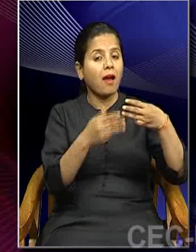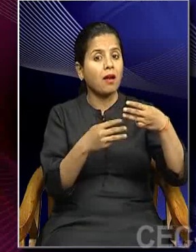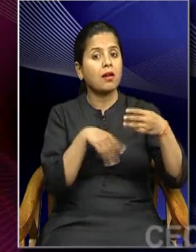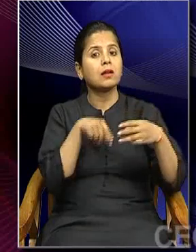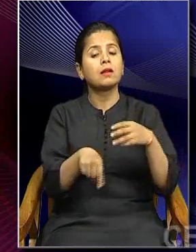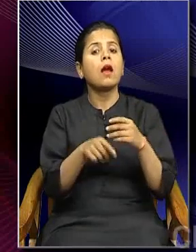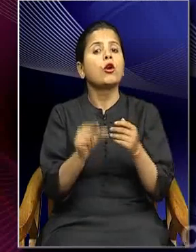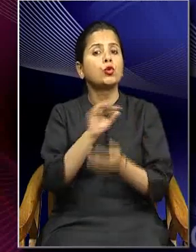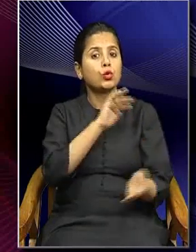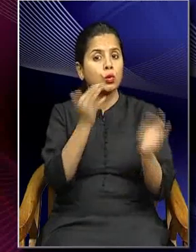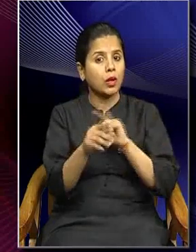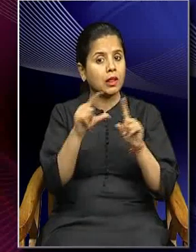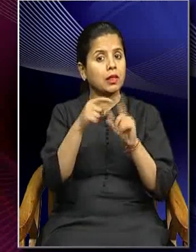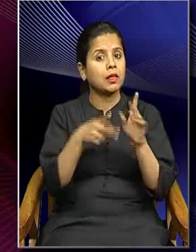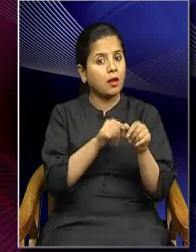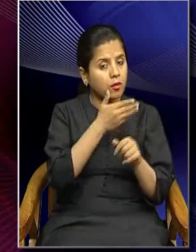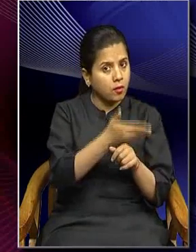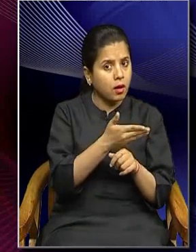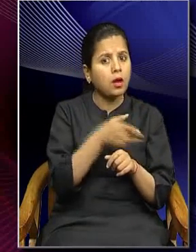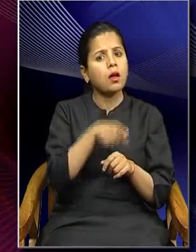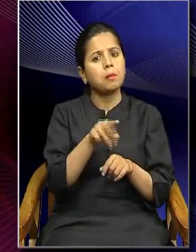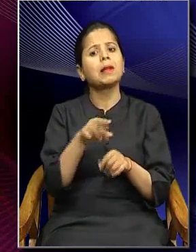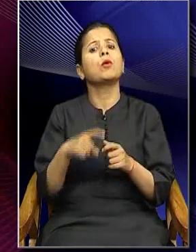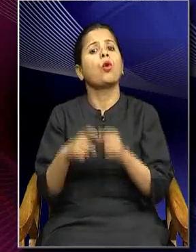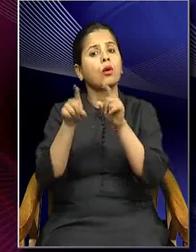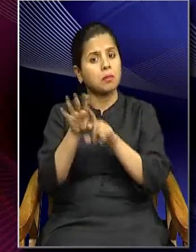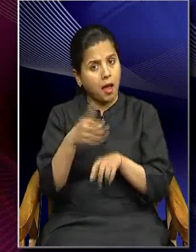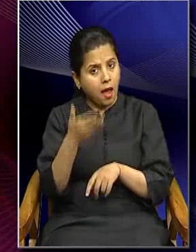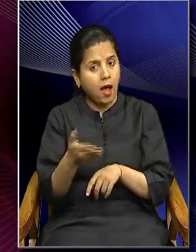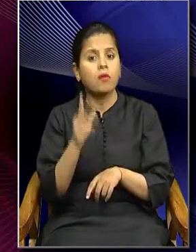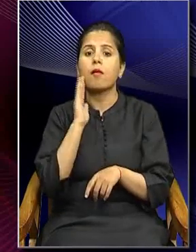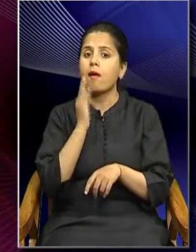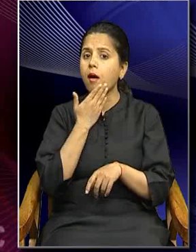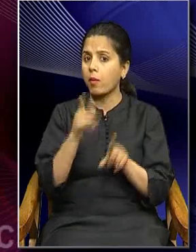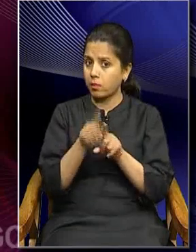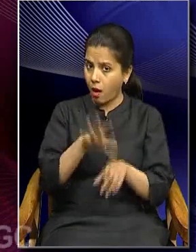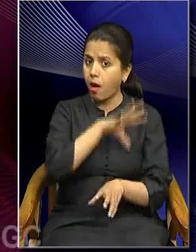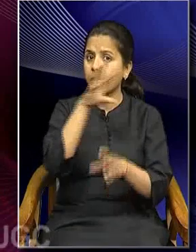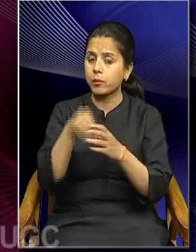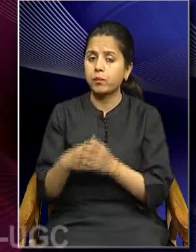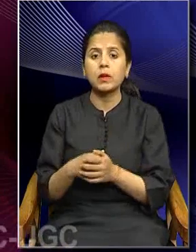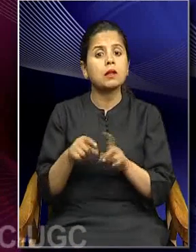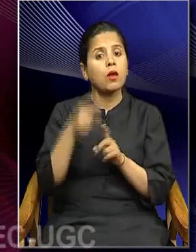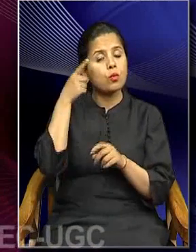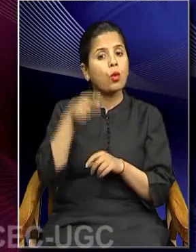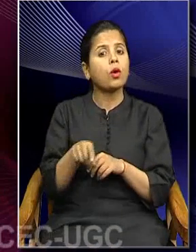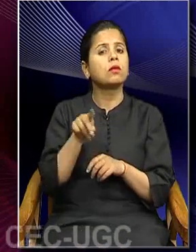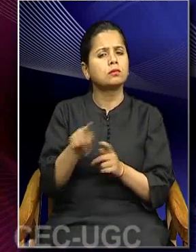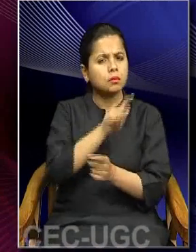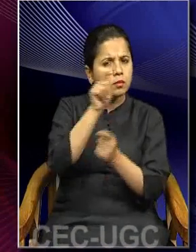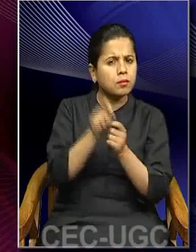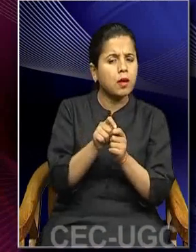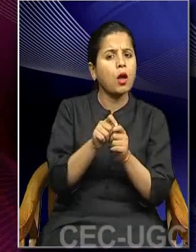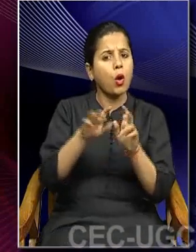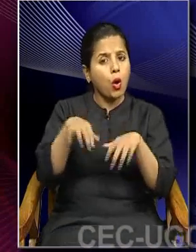Samanya belongs to dravya, it belongs to guna, it also belongs to karma. Likewise for vaiśeṣika and